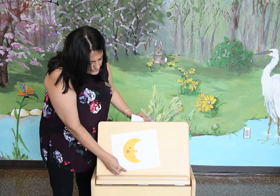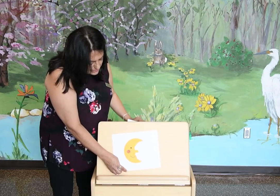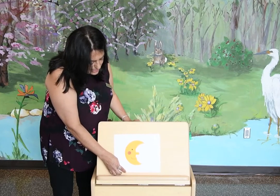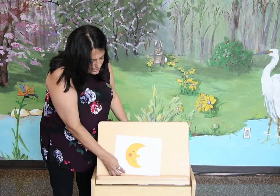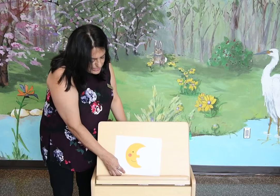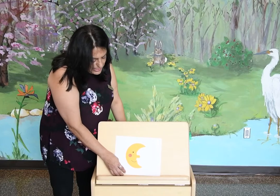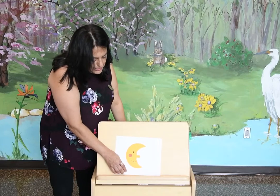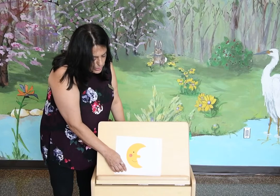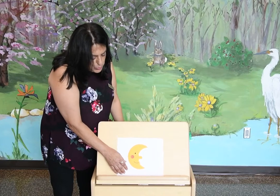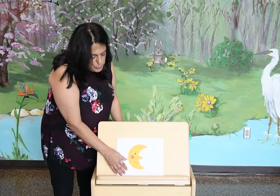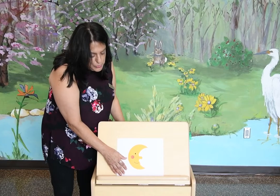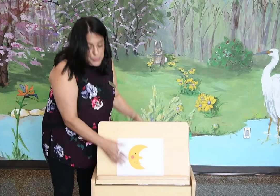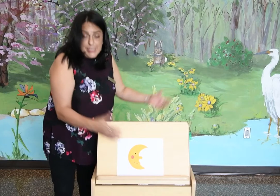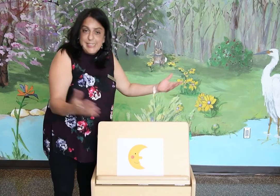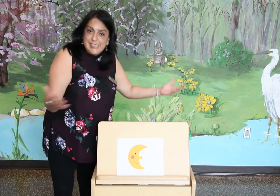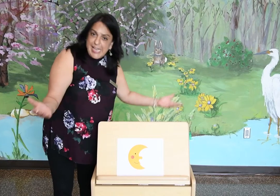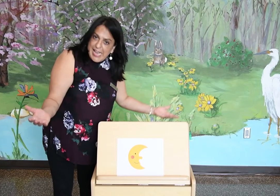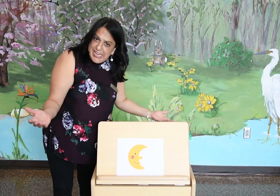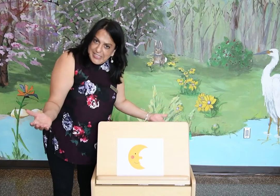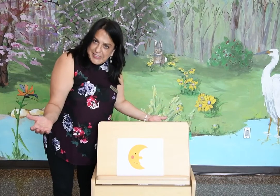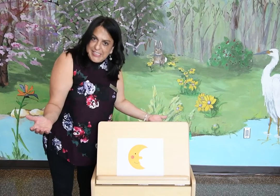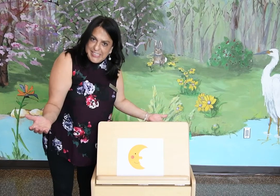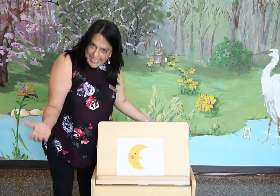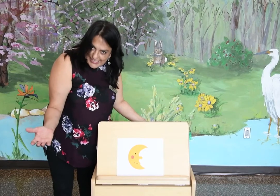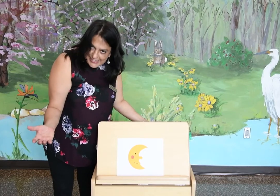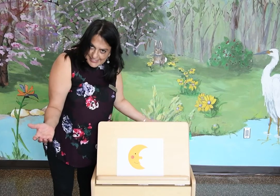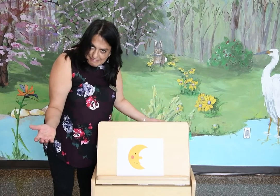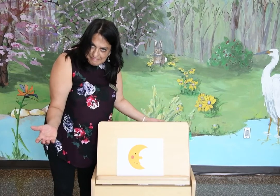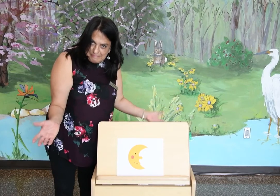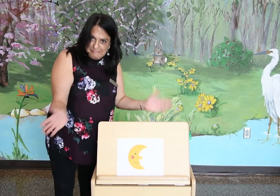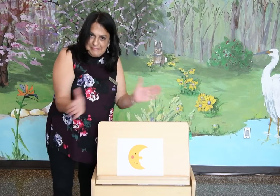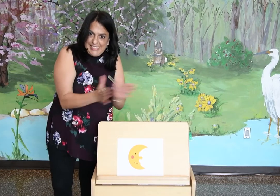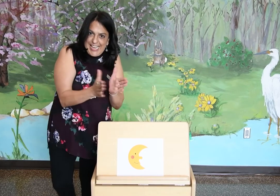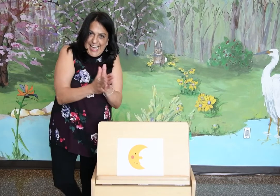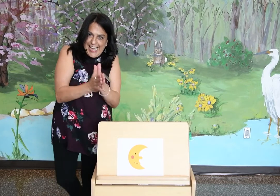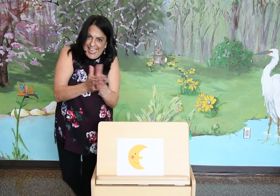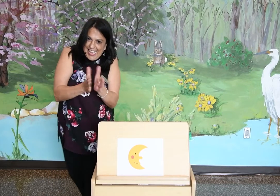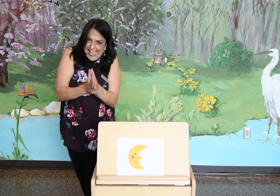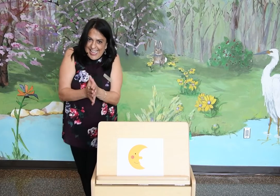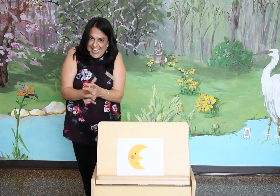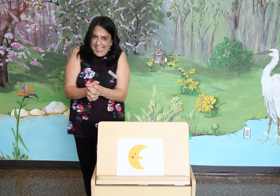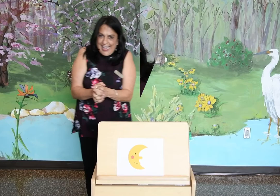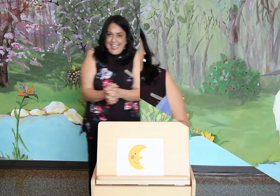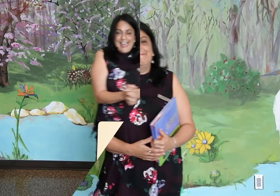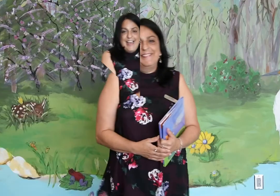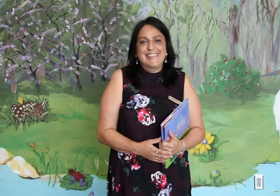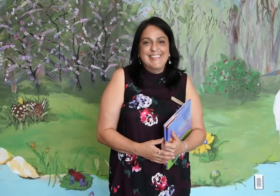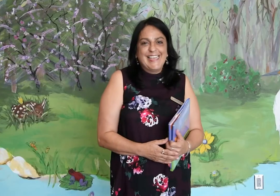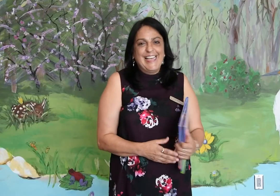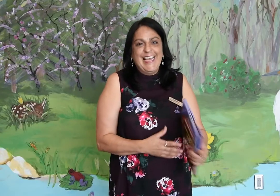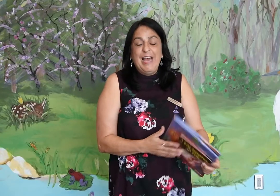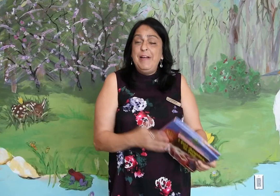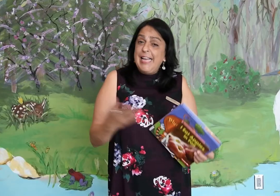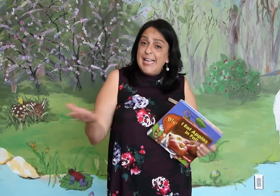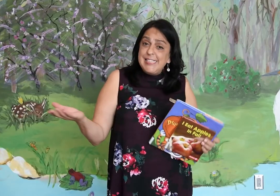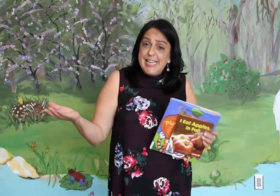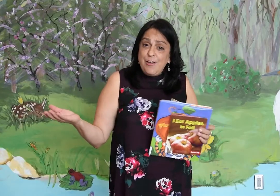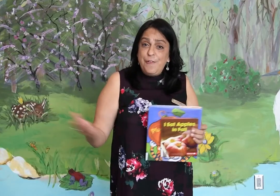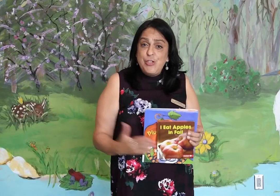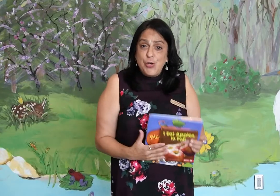a yellow moon saying good night. Yay! Well, guys, thank you for joining